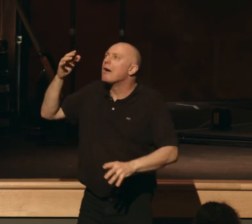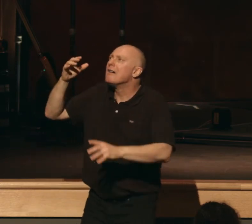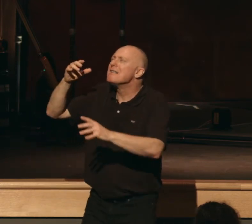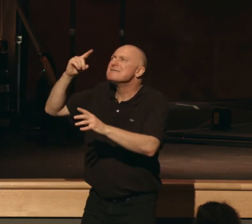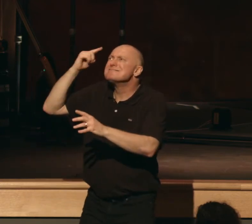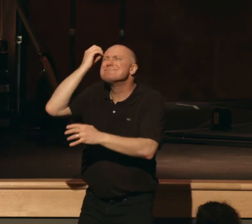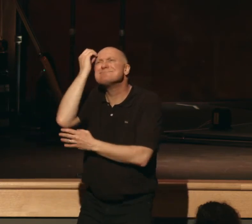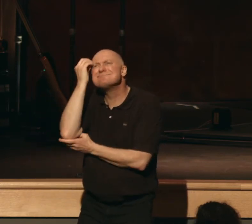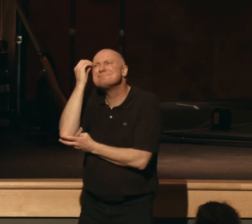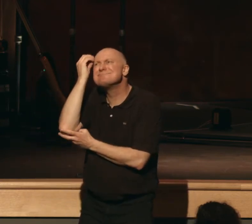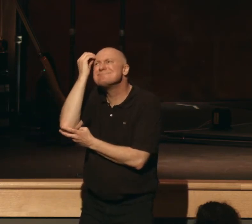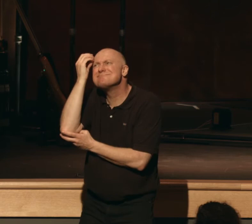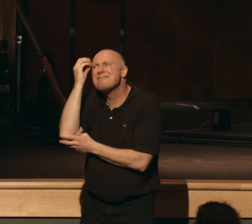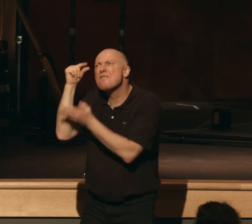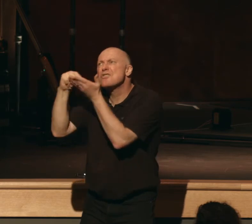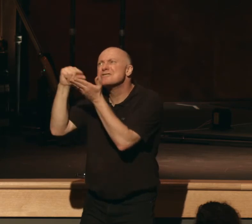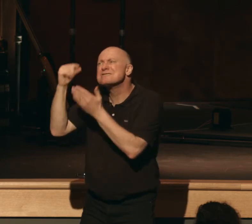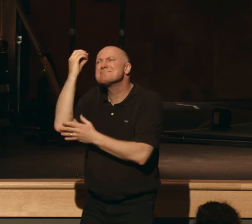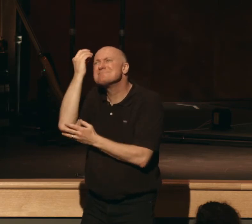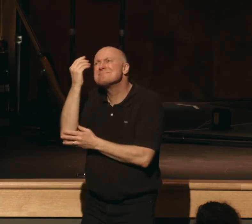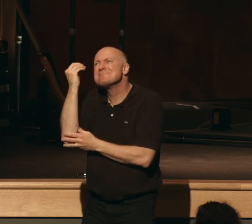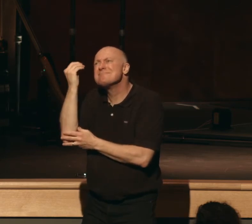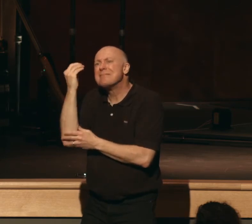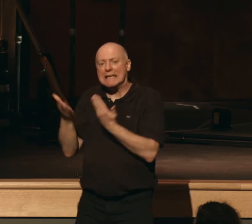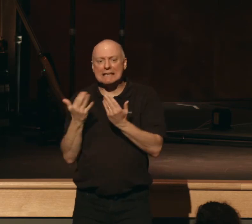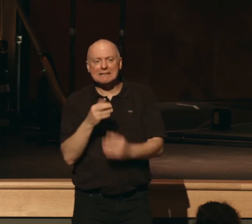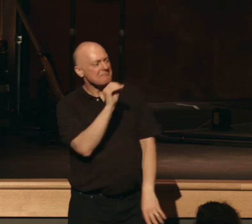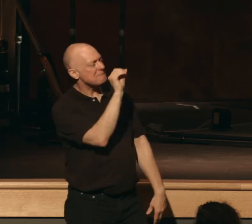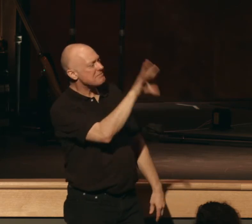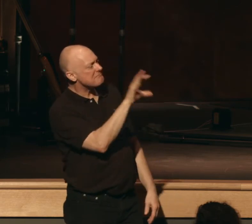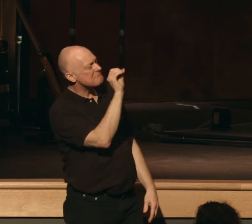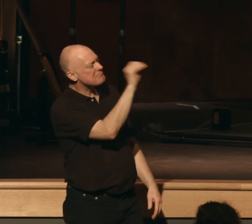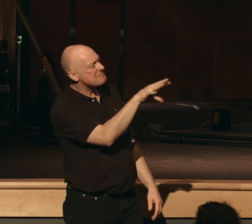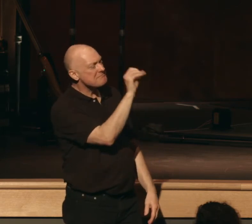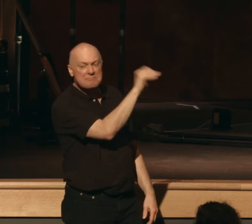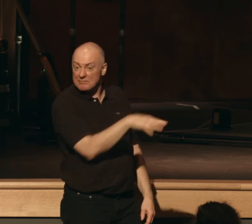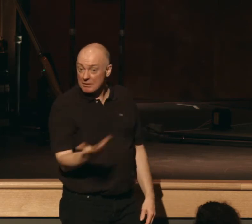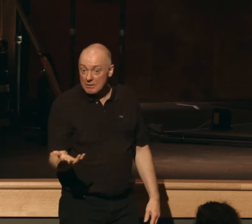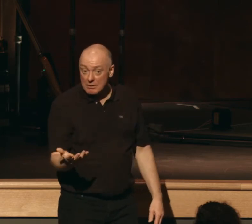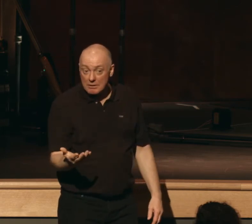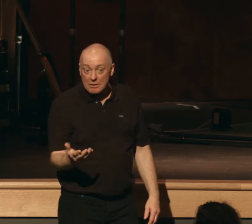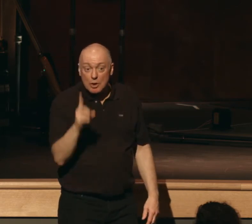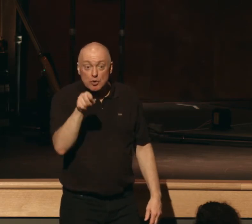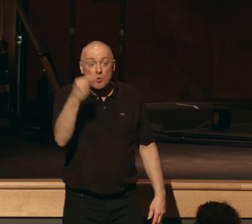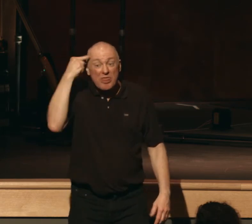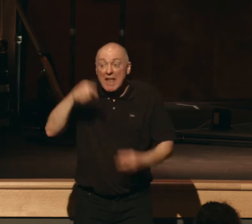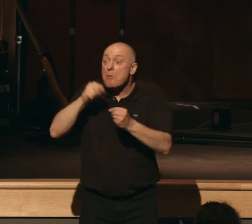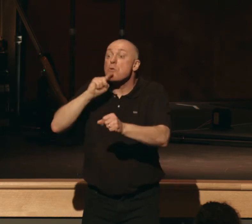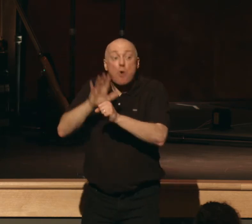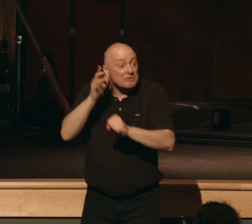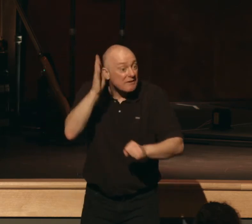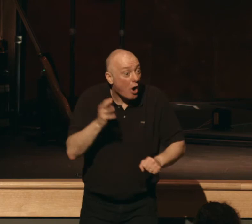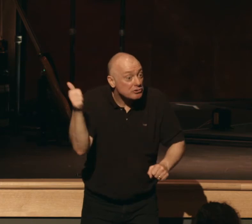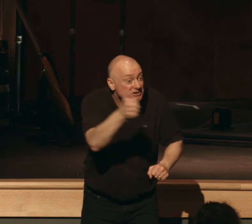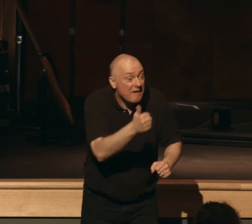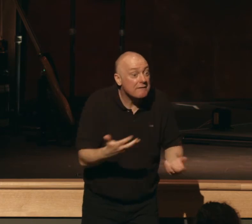you've been thinking through them, so it's easy to give them. Have you been thinking much about the promises of